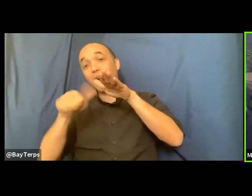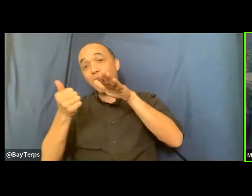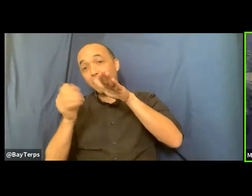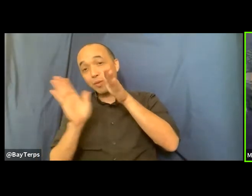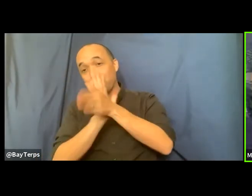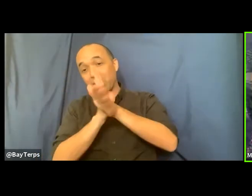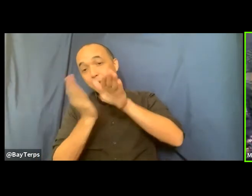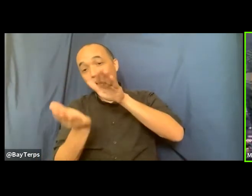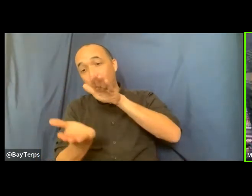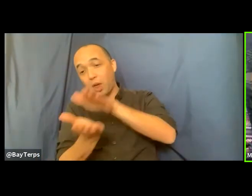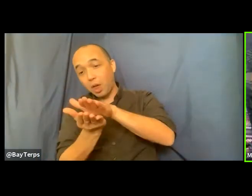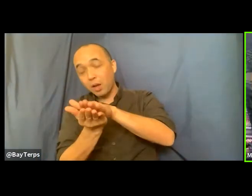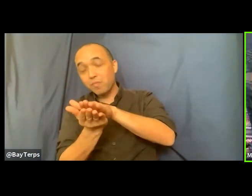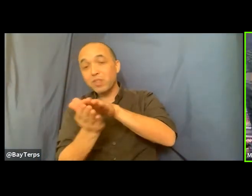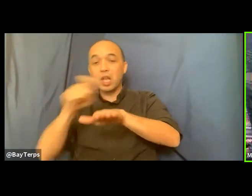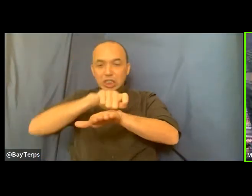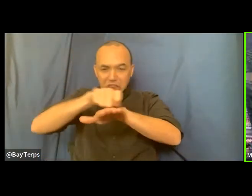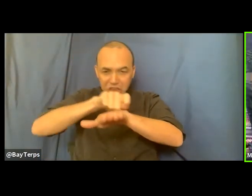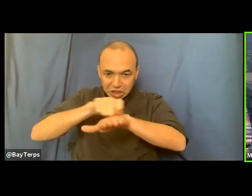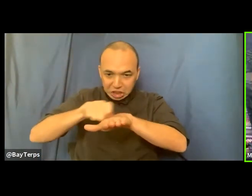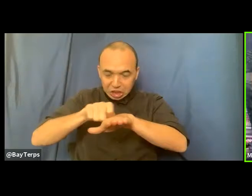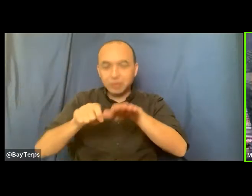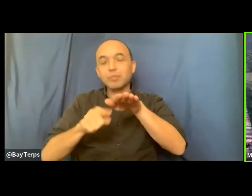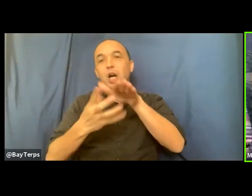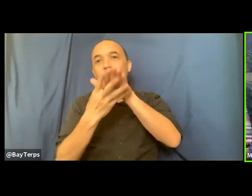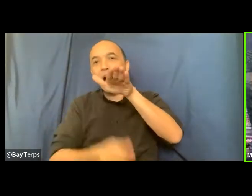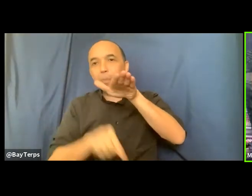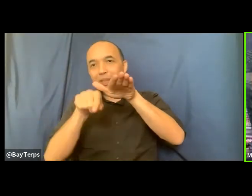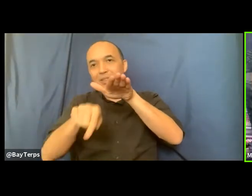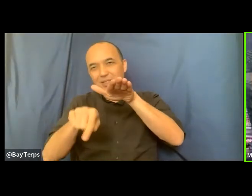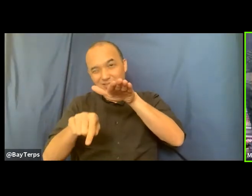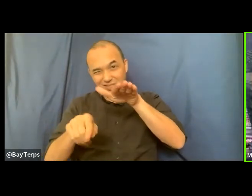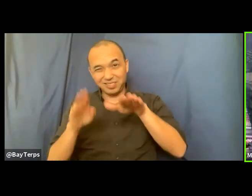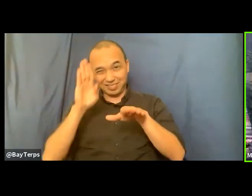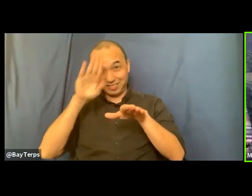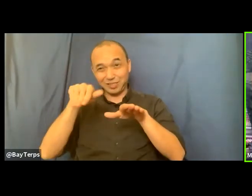The carbon paper looks like